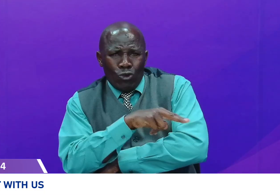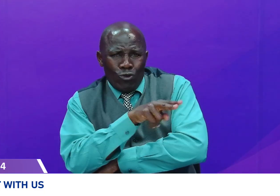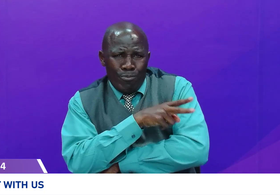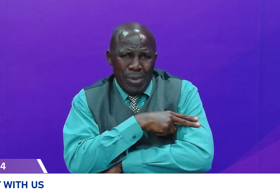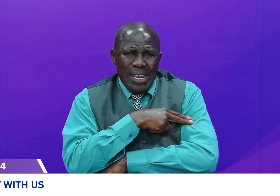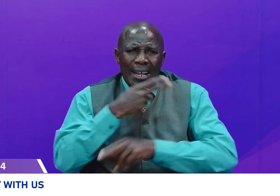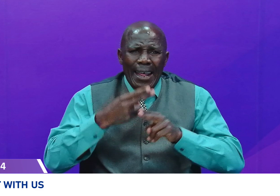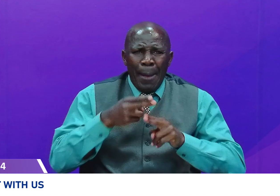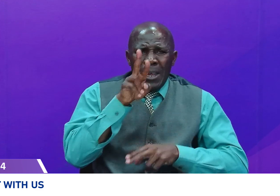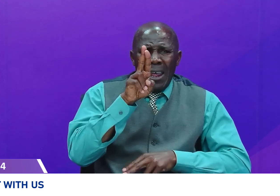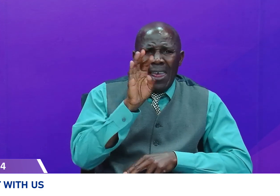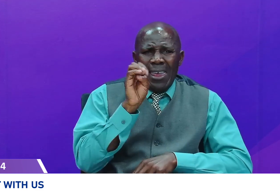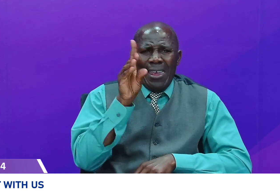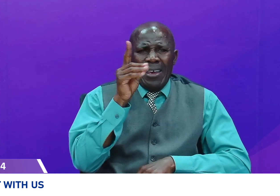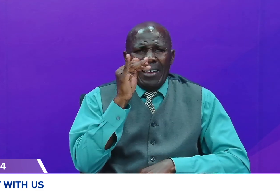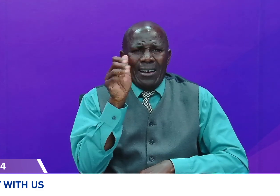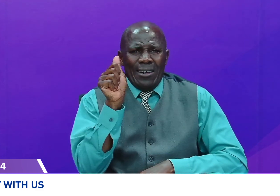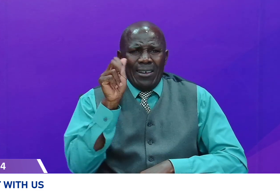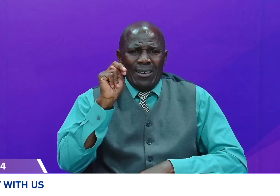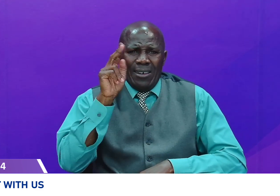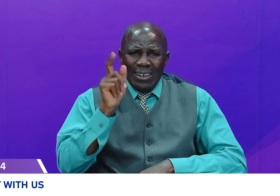Joshua Kubiti dead.